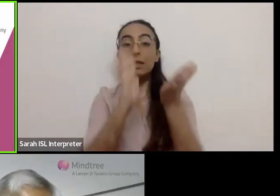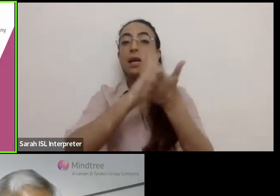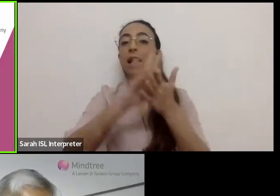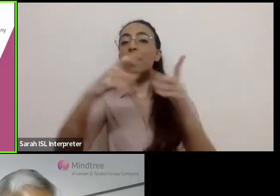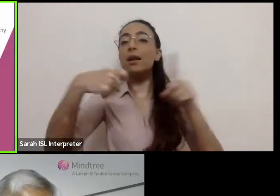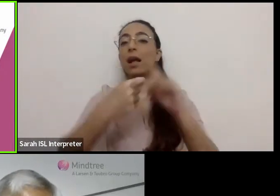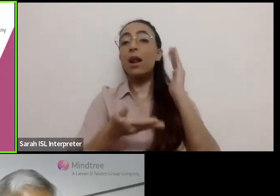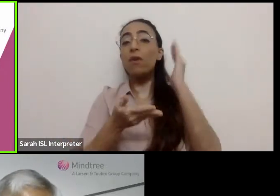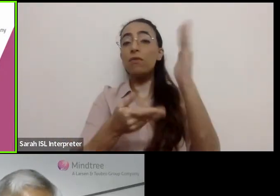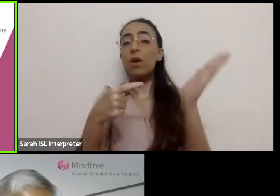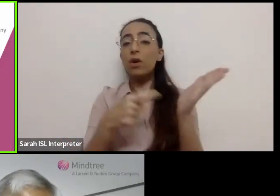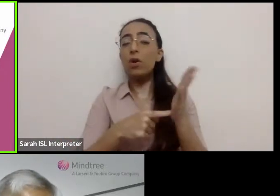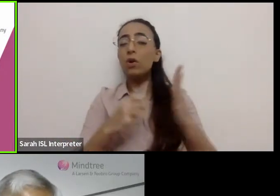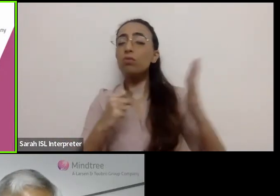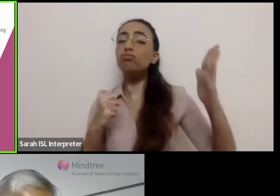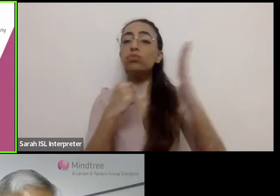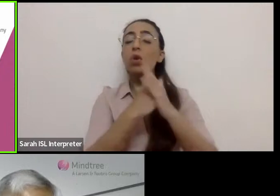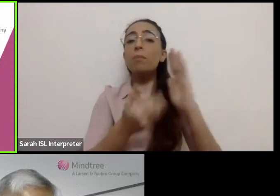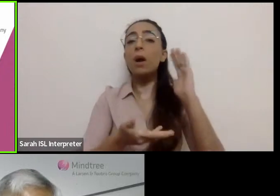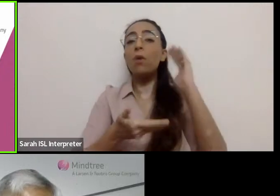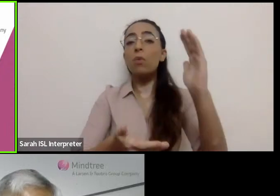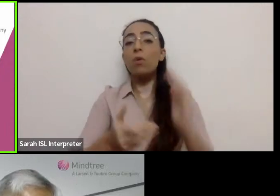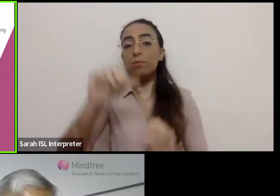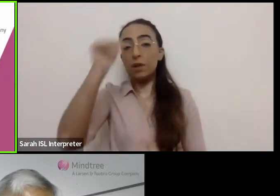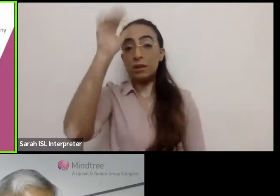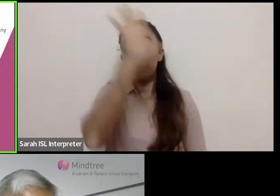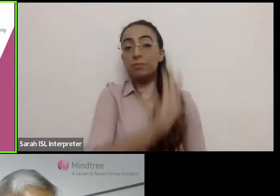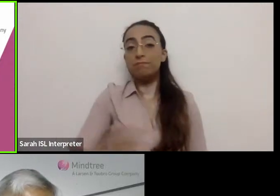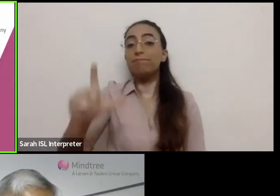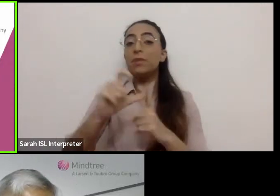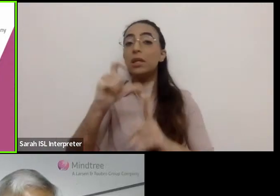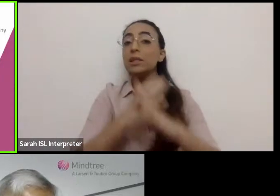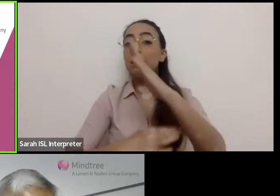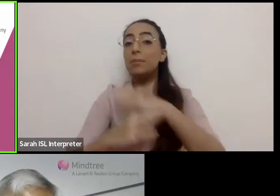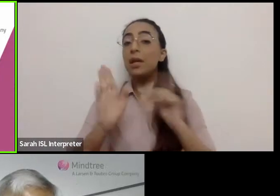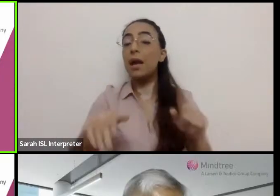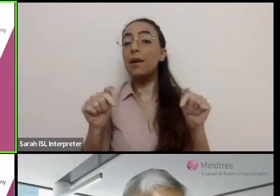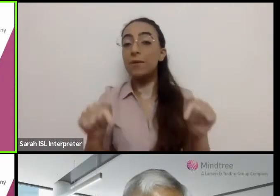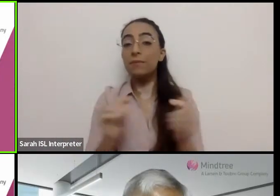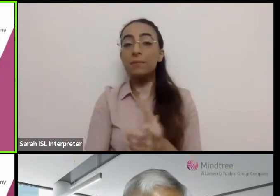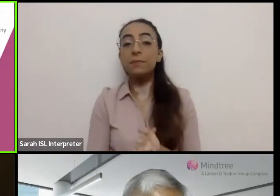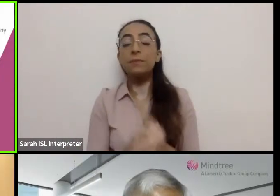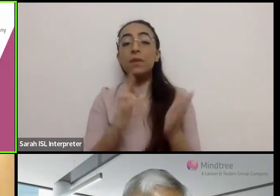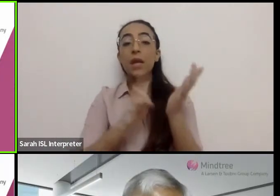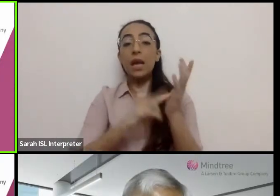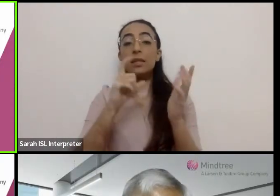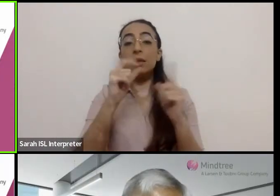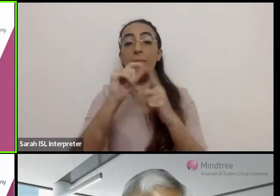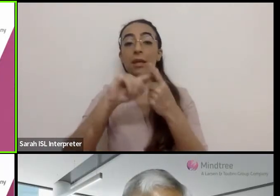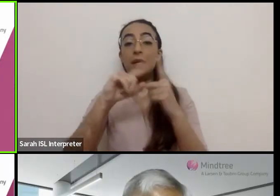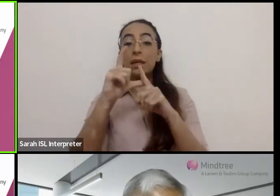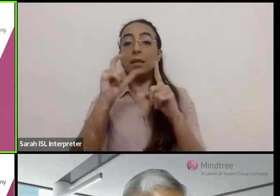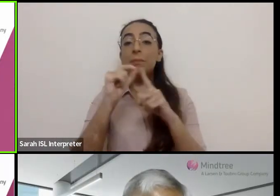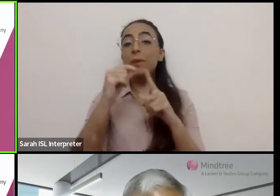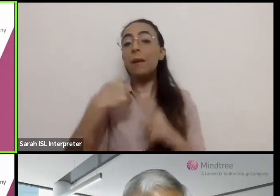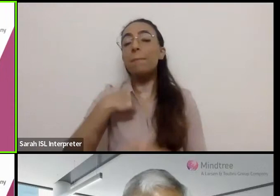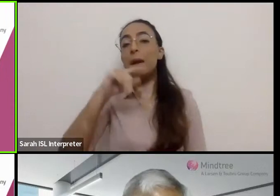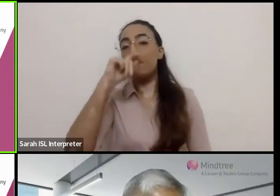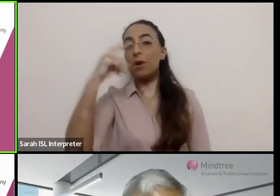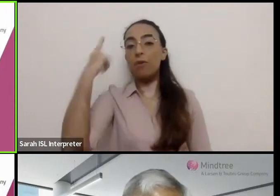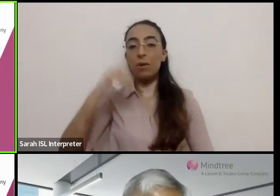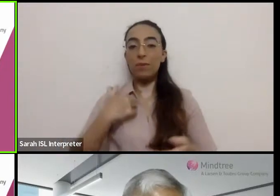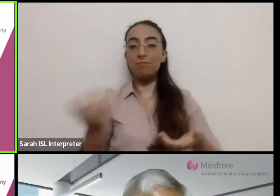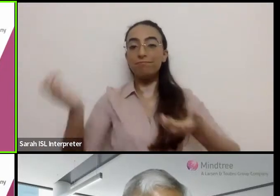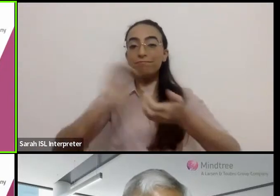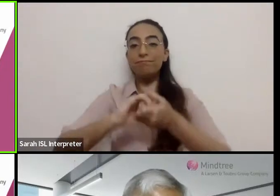regarded as one of the top awards in the field of disability. NCPEDP is proud to be partnering with Mindtree Limited